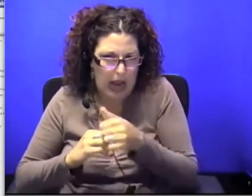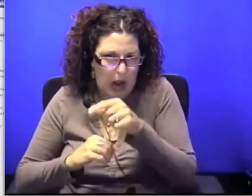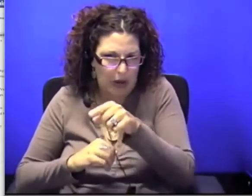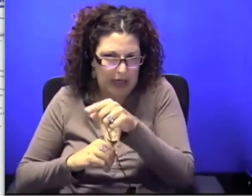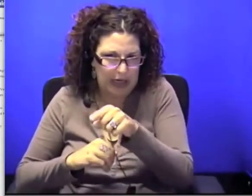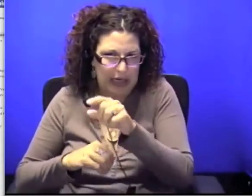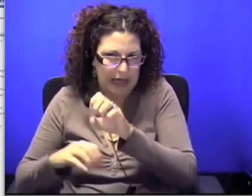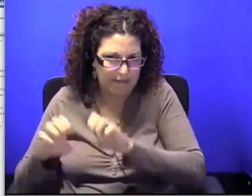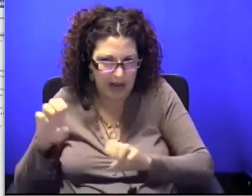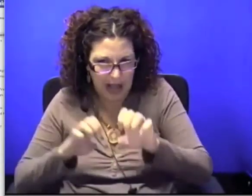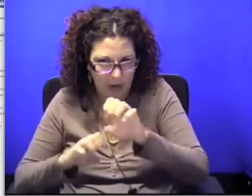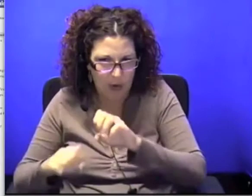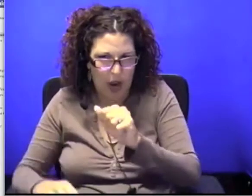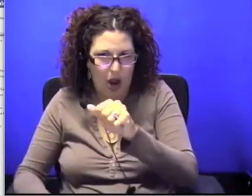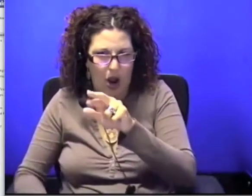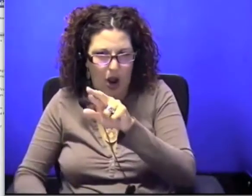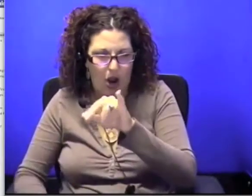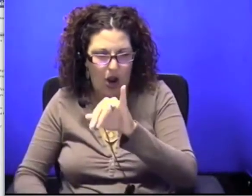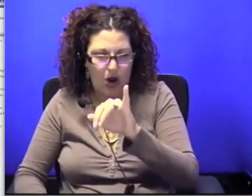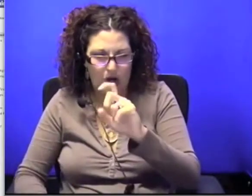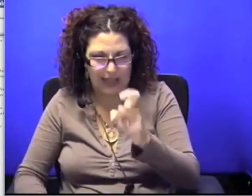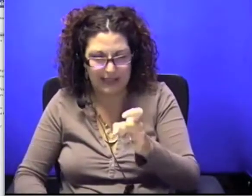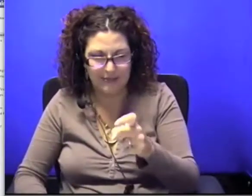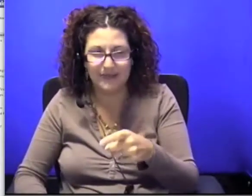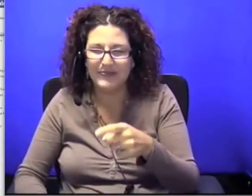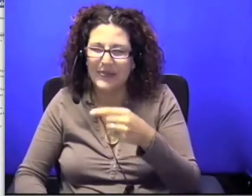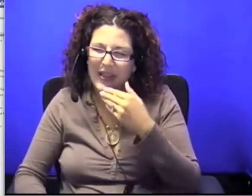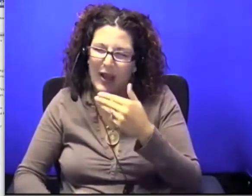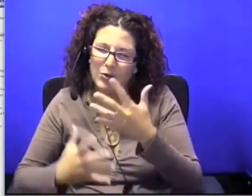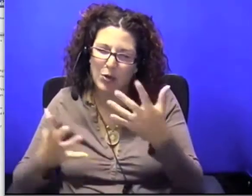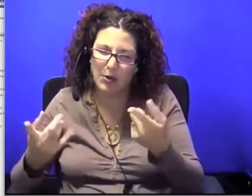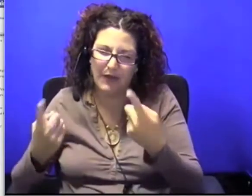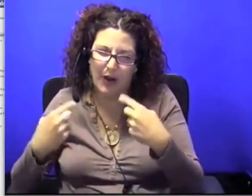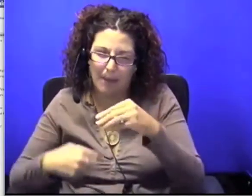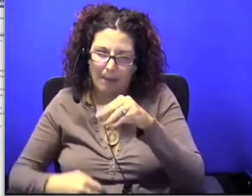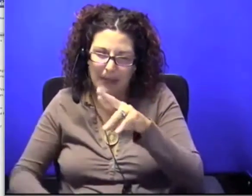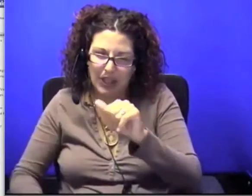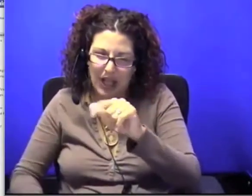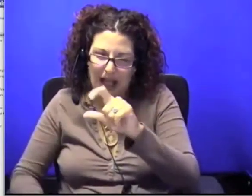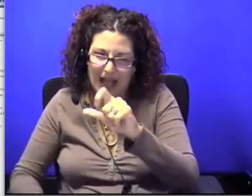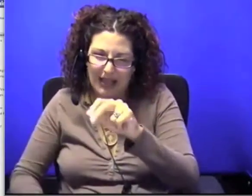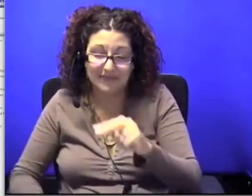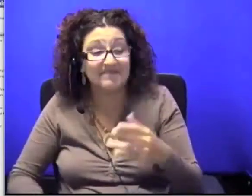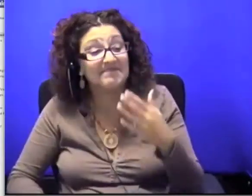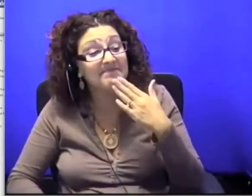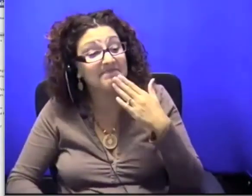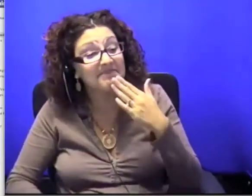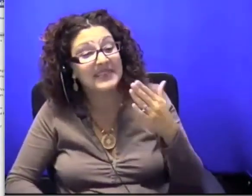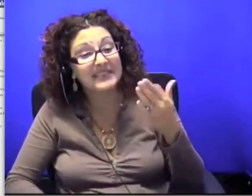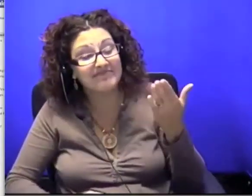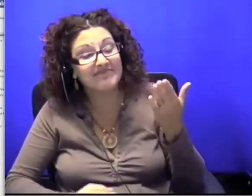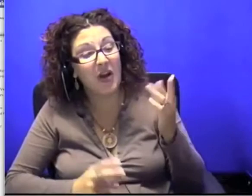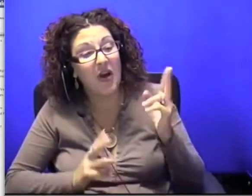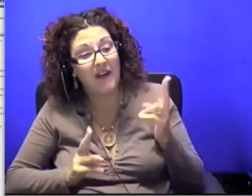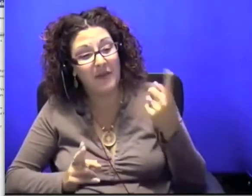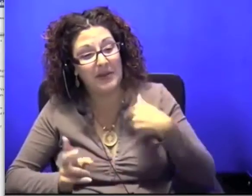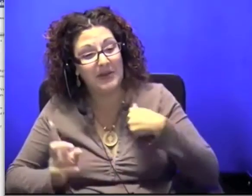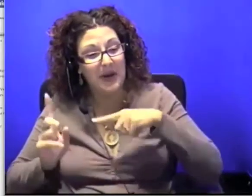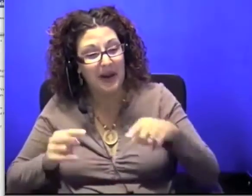to how he evaluated RX. And so, Mr. Allen, thank you so much for being on this call, sir. Thank you, Tim. It's an honor for me to